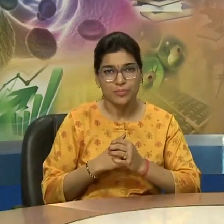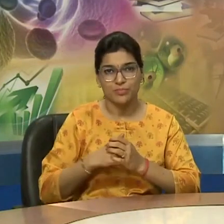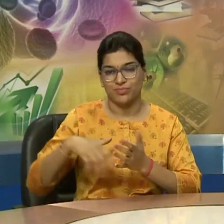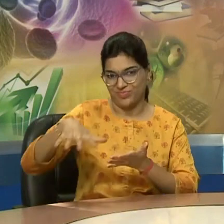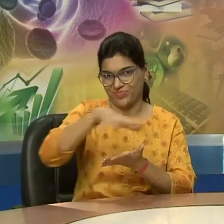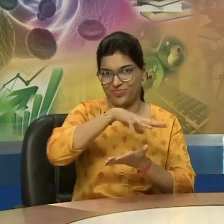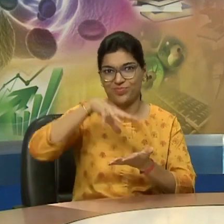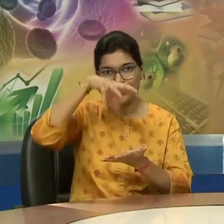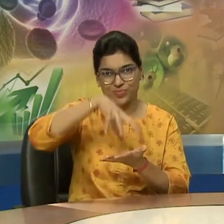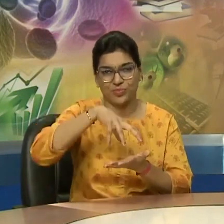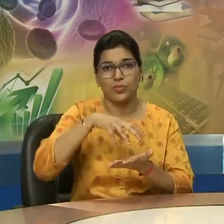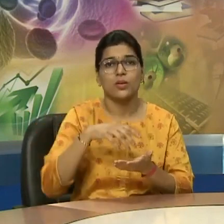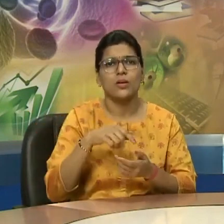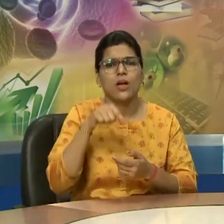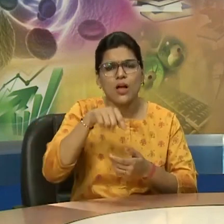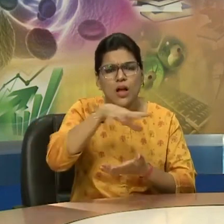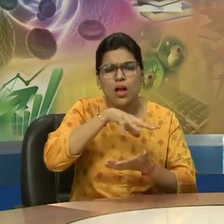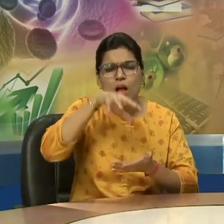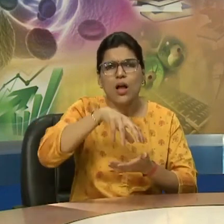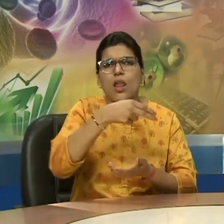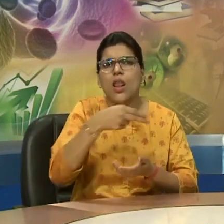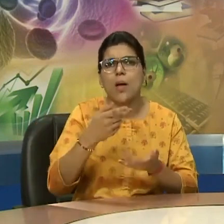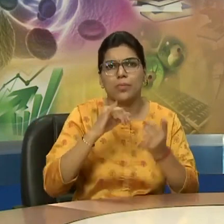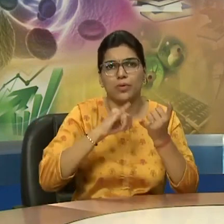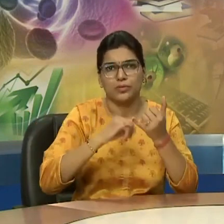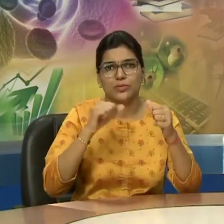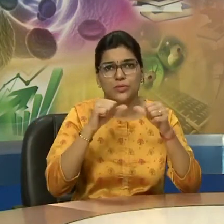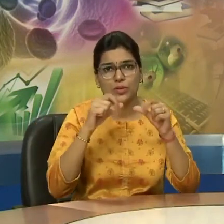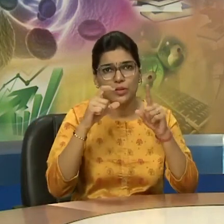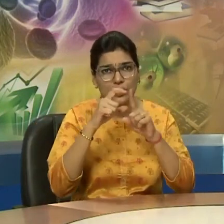meeting at Sabarmati Ashram